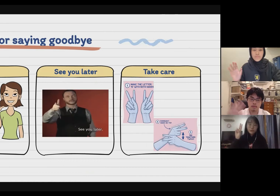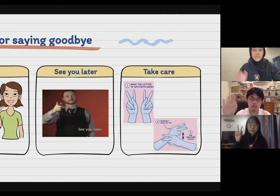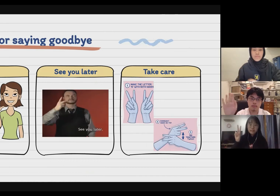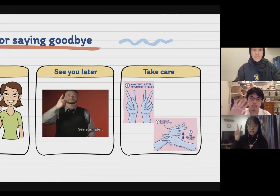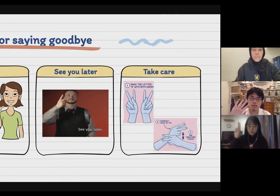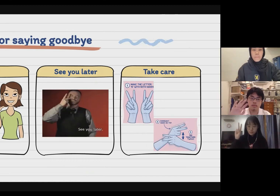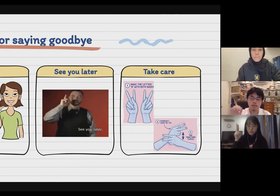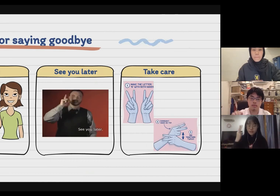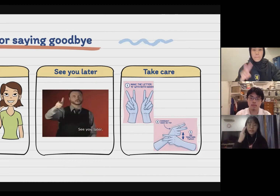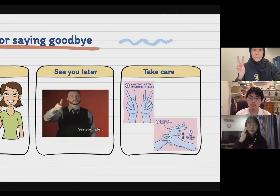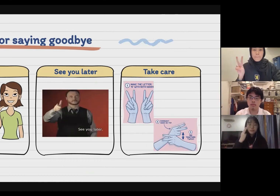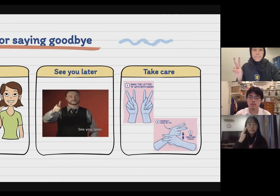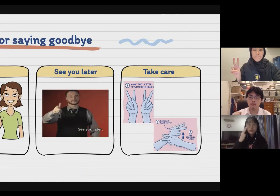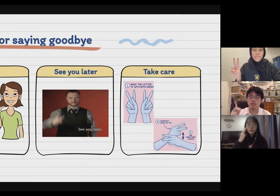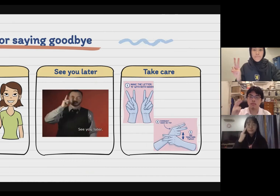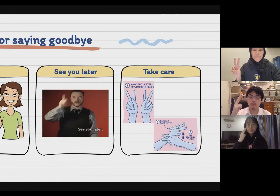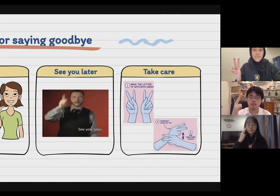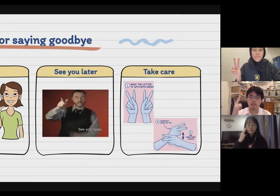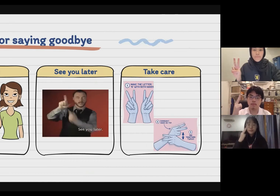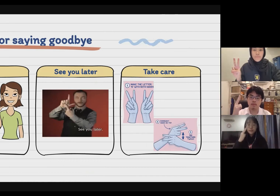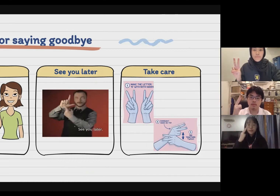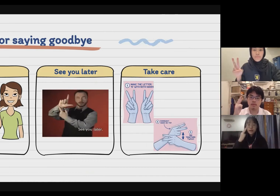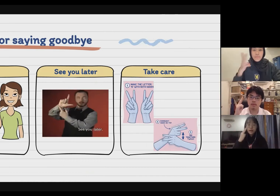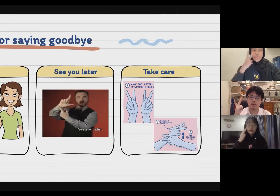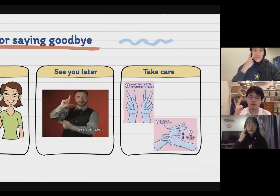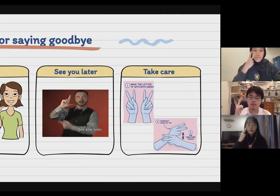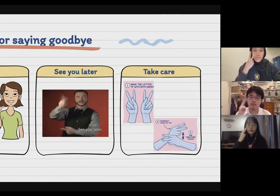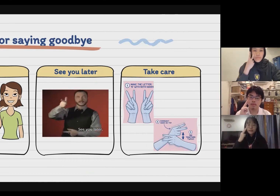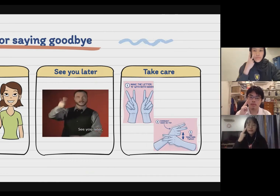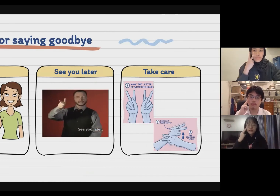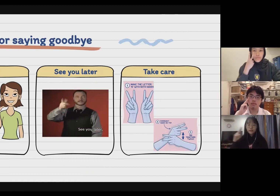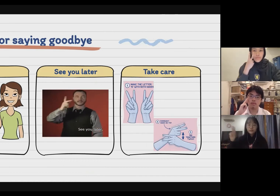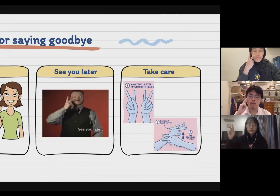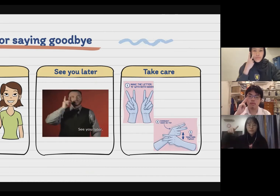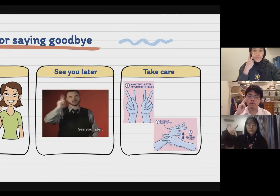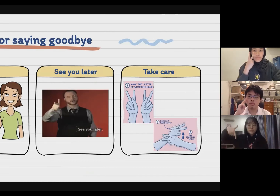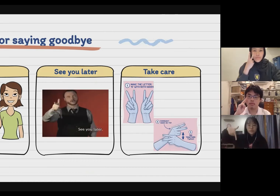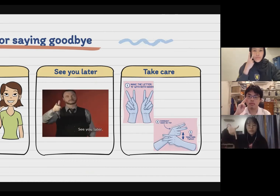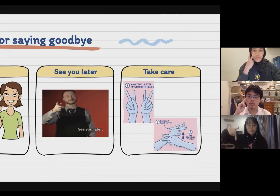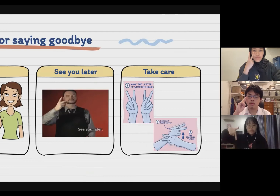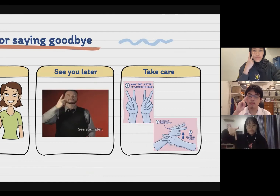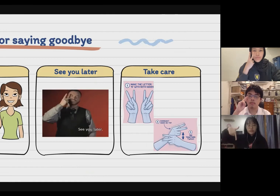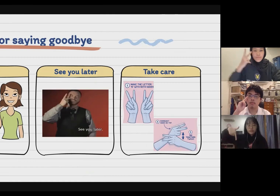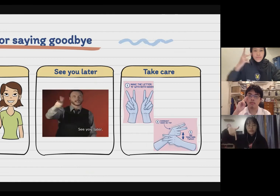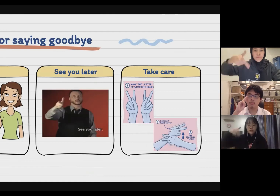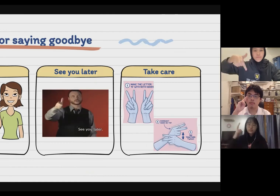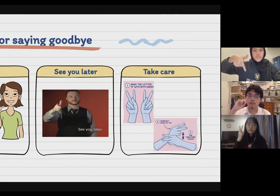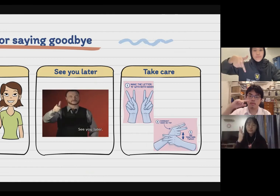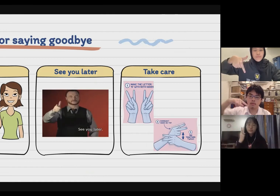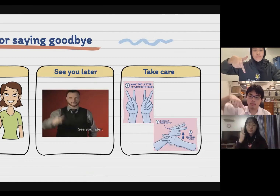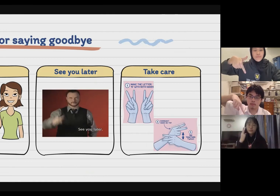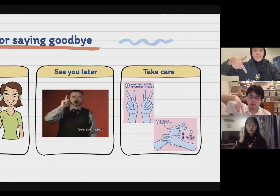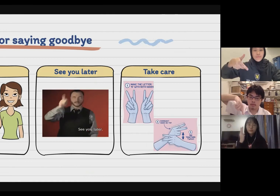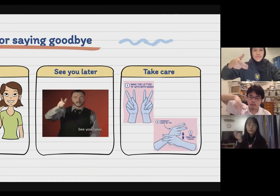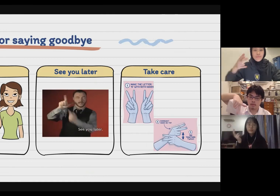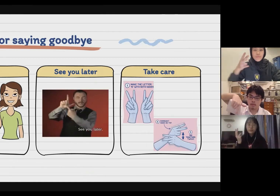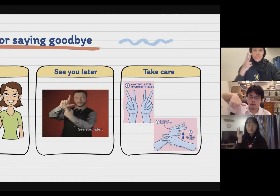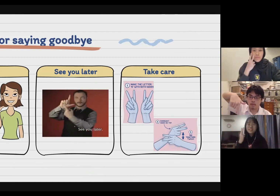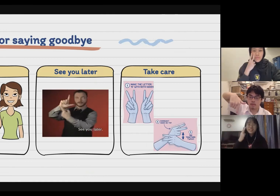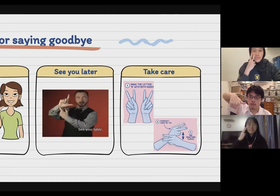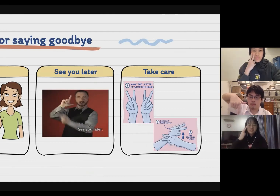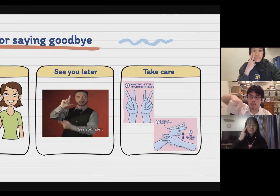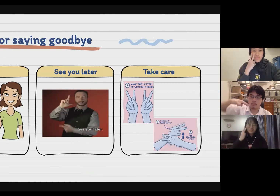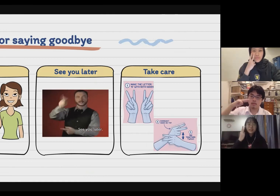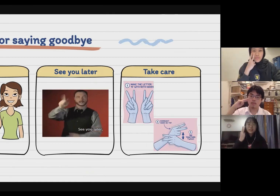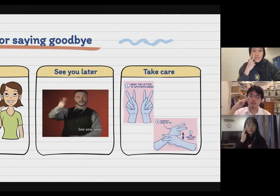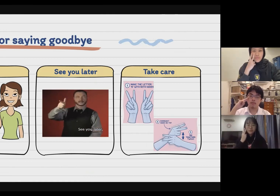you want to take two fingers, put them here, and then you put them into an L. So the important